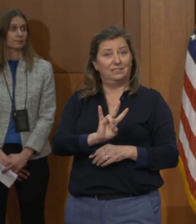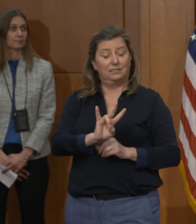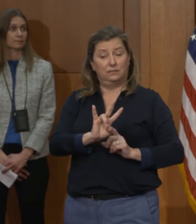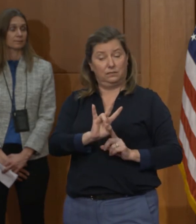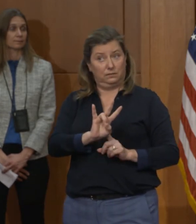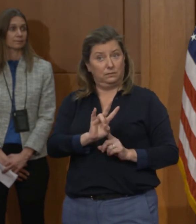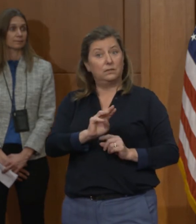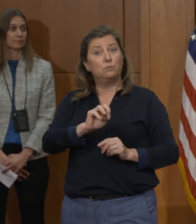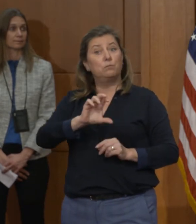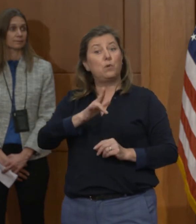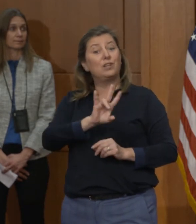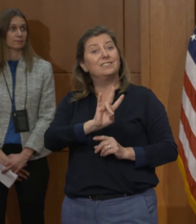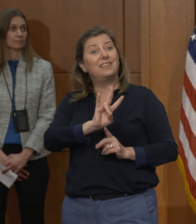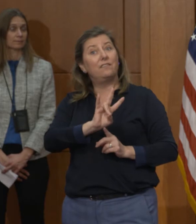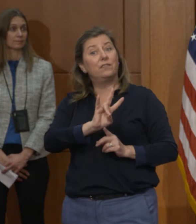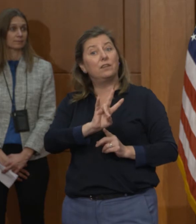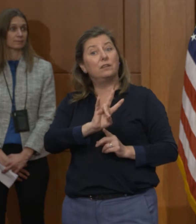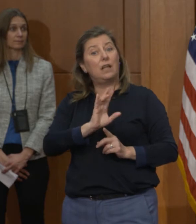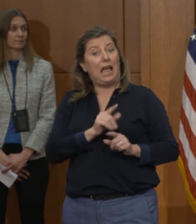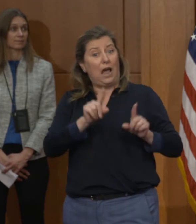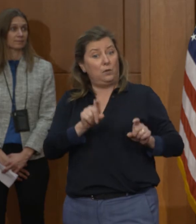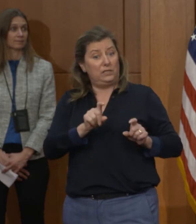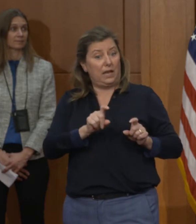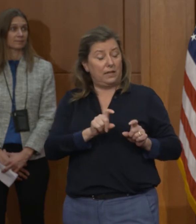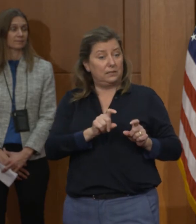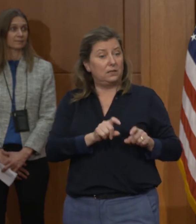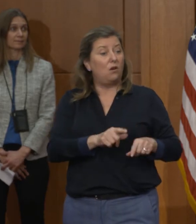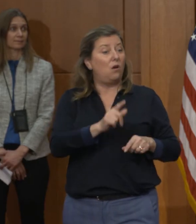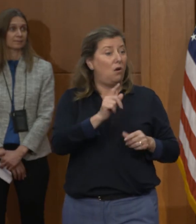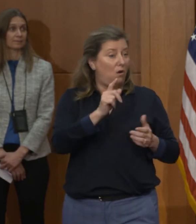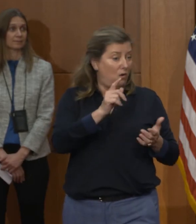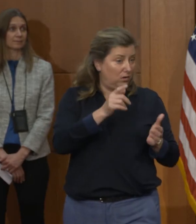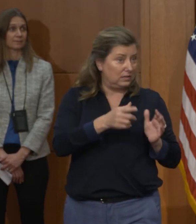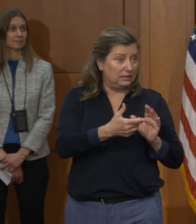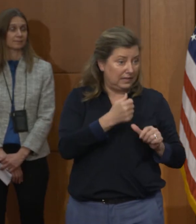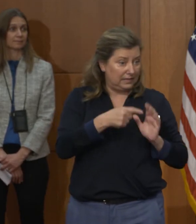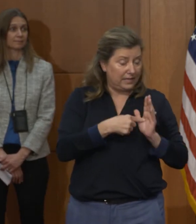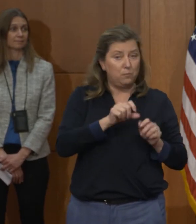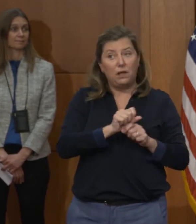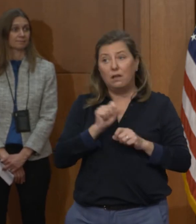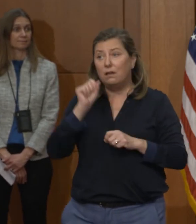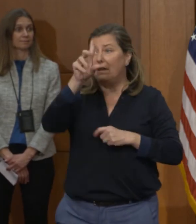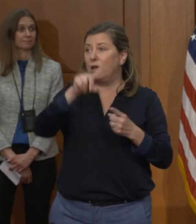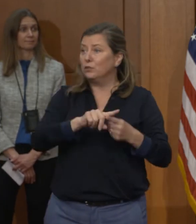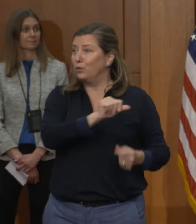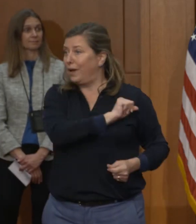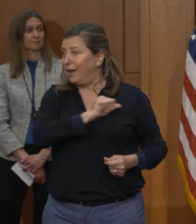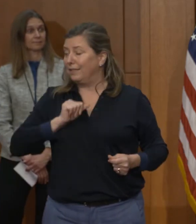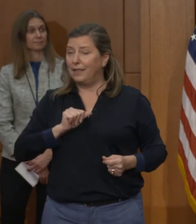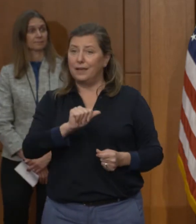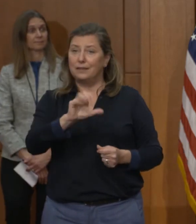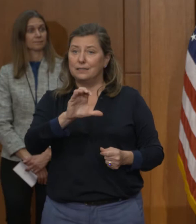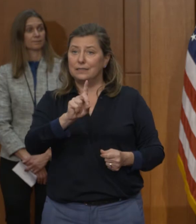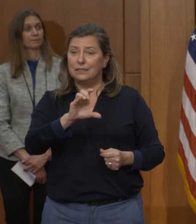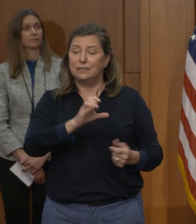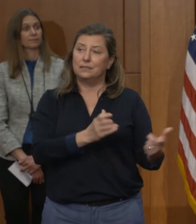testing that we were doing in Virginia was sent to Atlanta, to CDC. And so that process has evolved